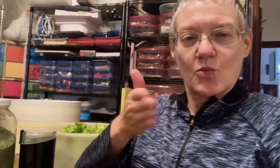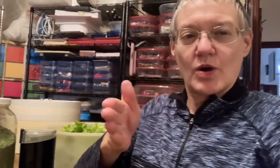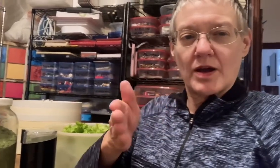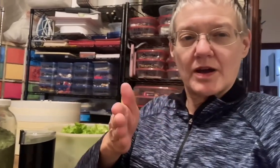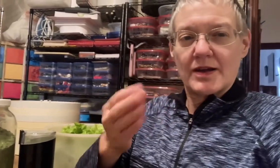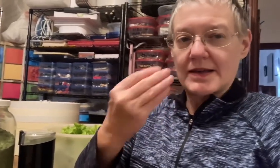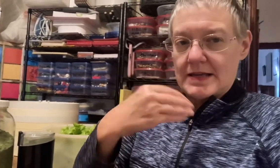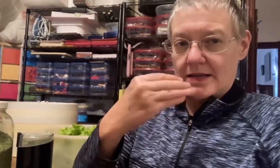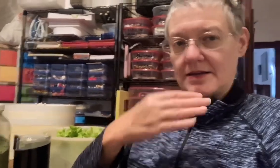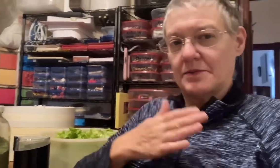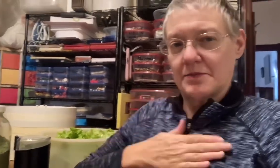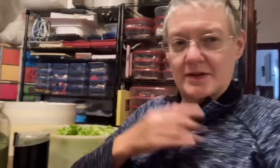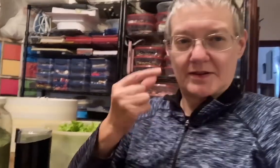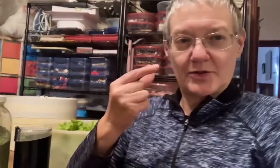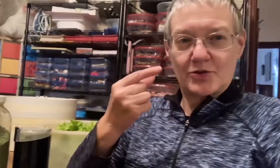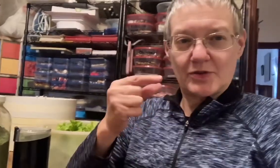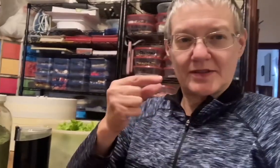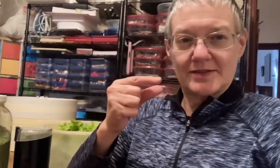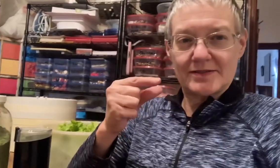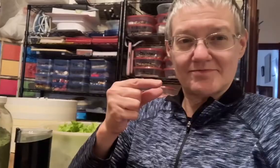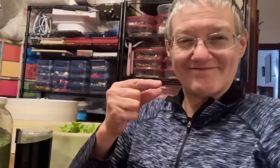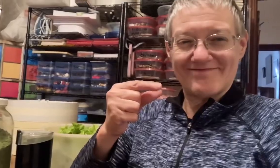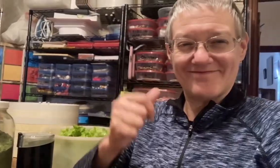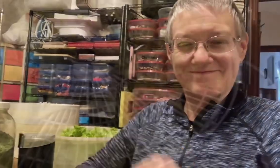That's the easiest way for me to eat my greens.